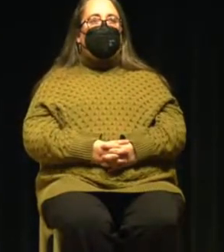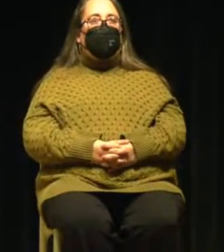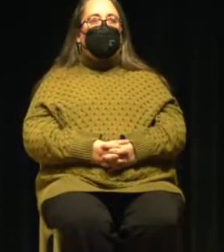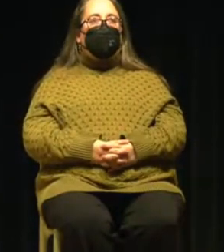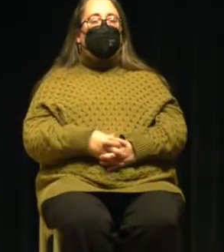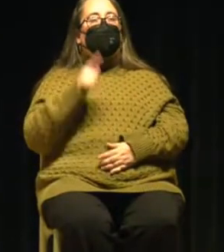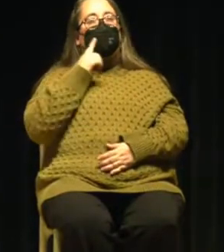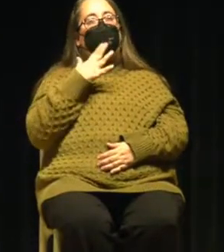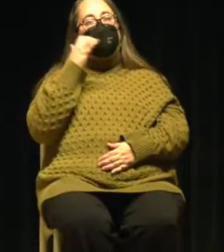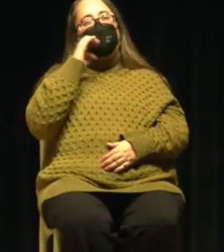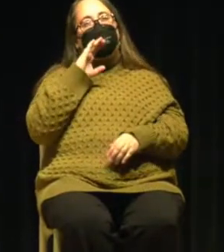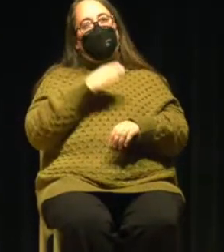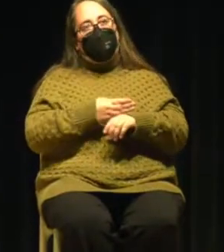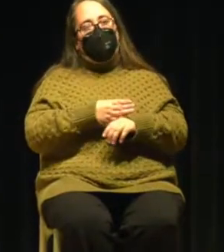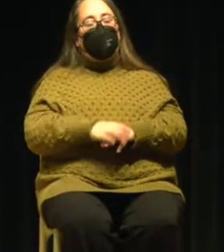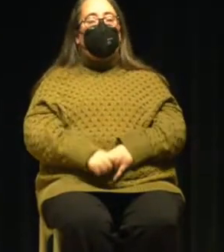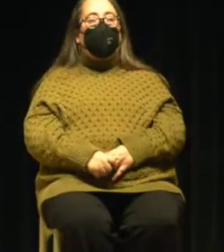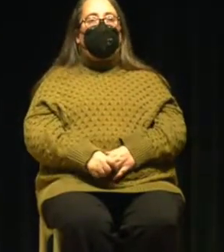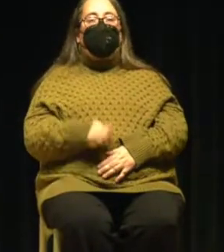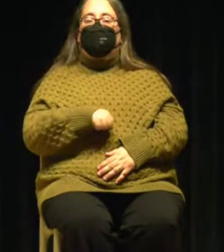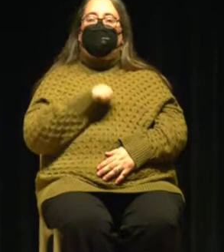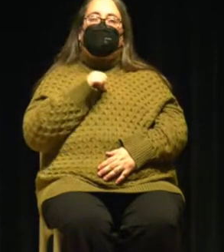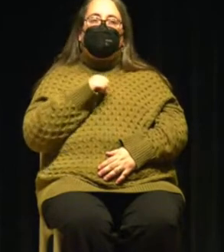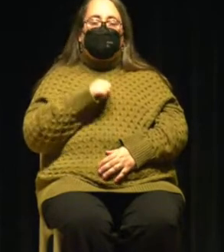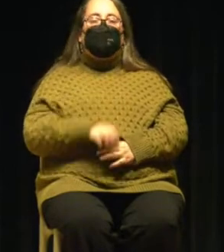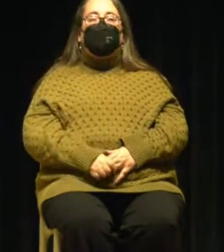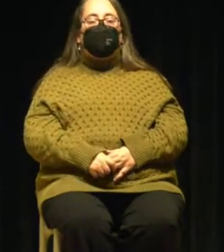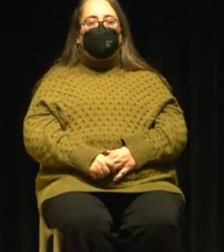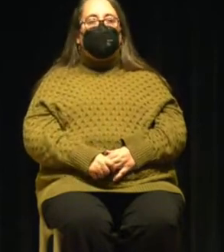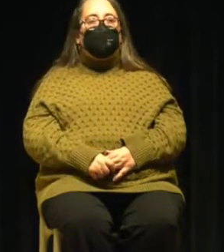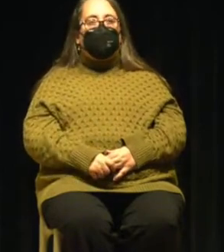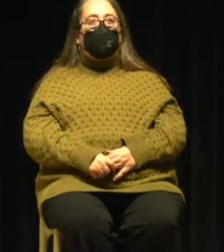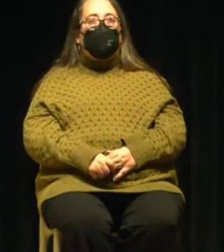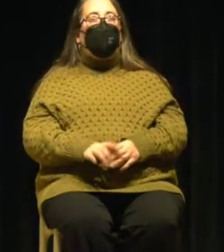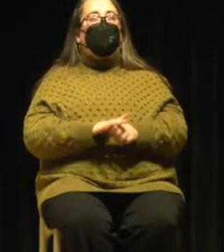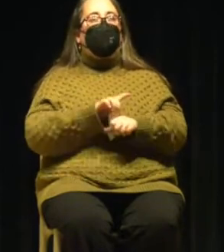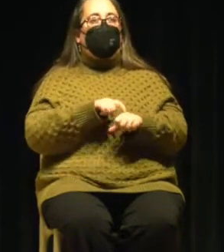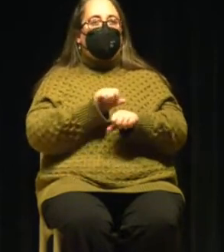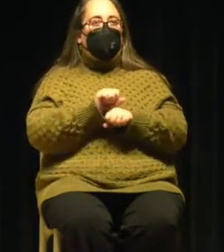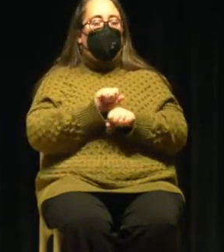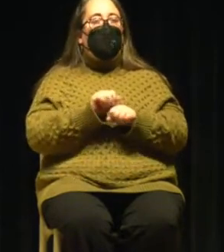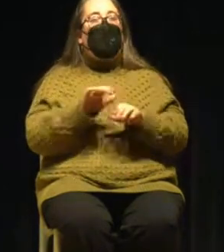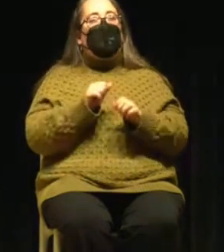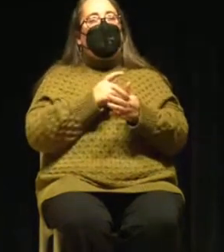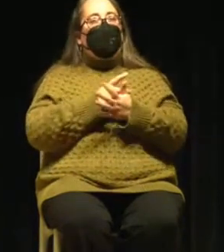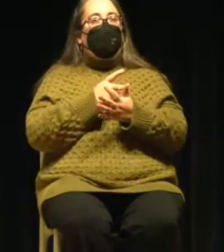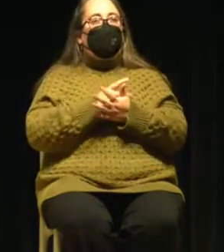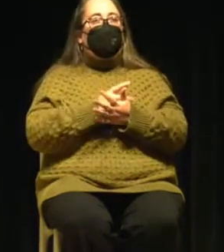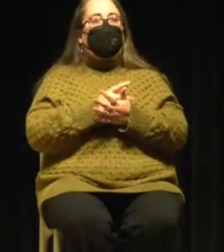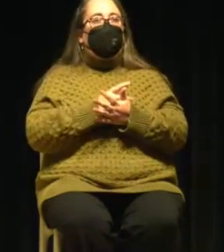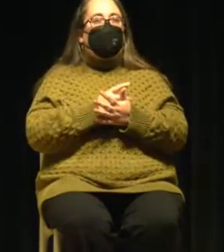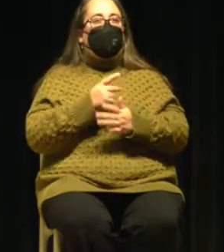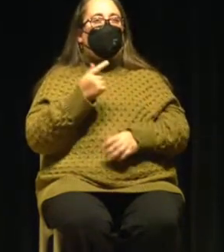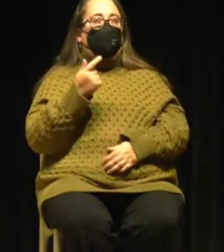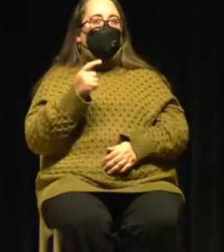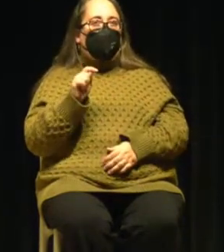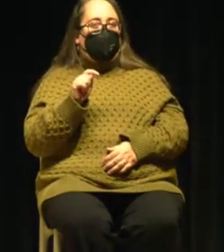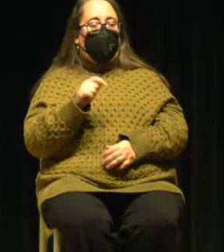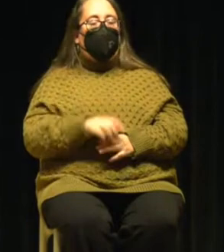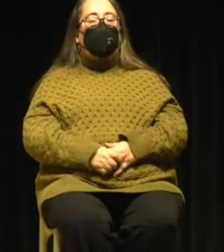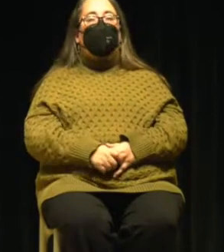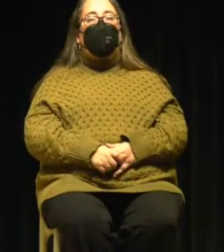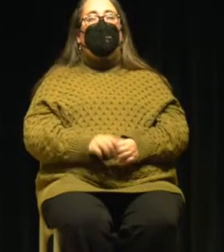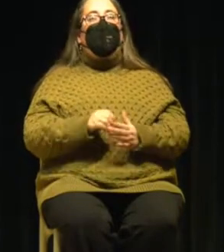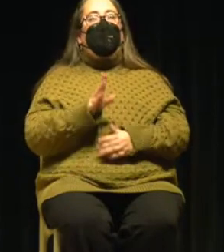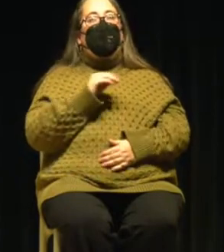my eldest daughter, I'm so proud of her. She is doing she has a full-time job. She's doing her master's at Georgetown. She bought her